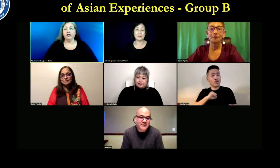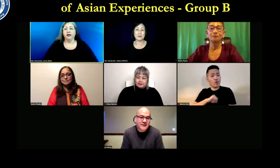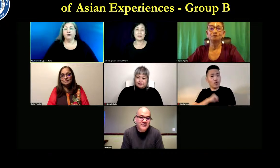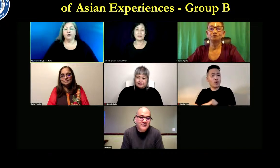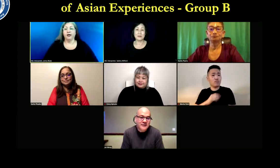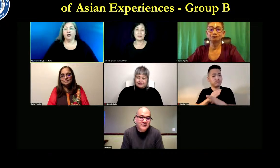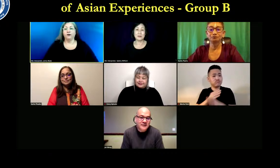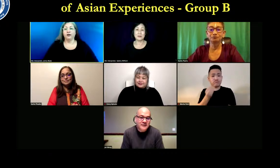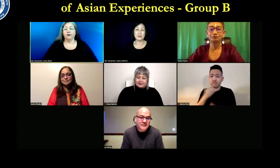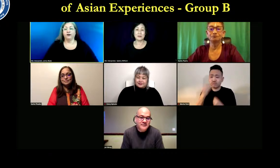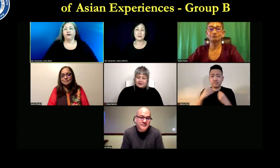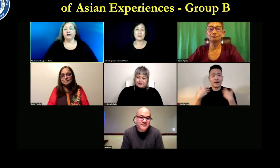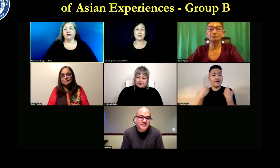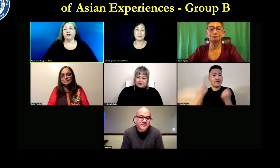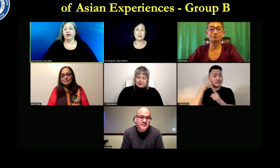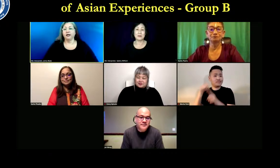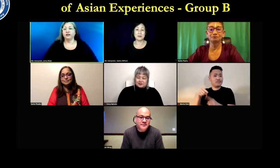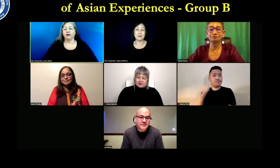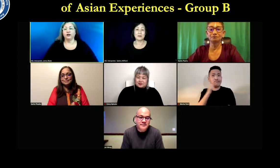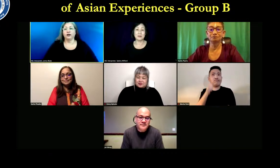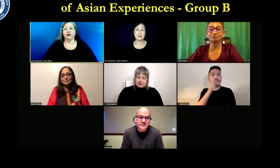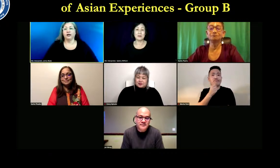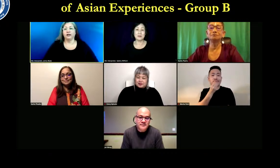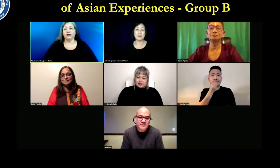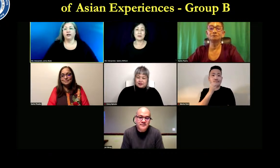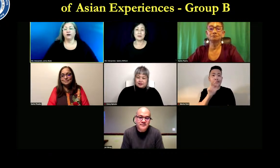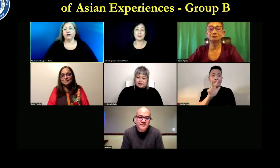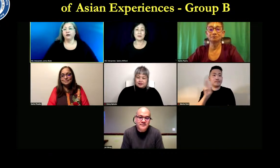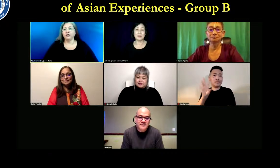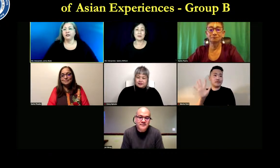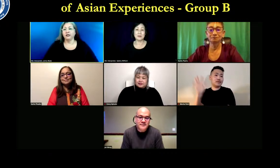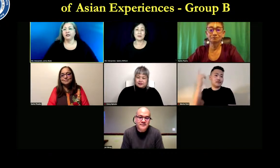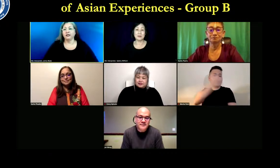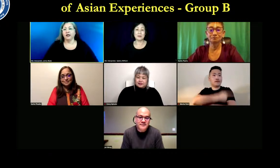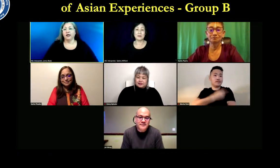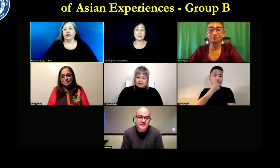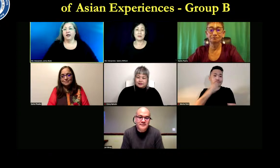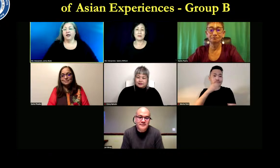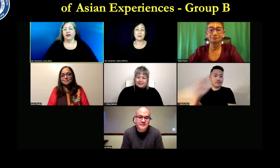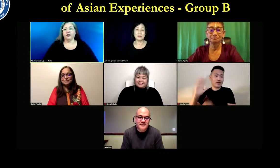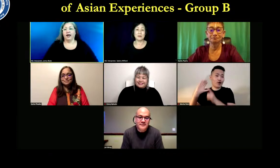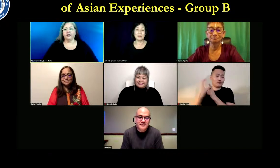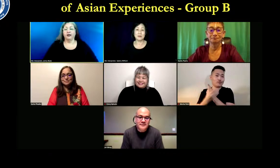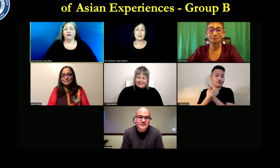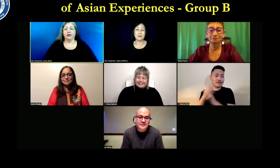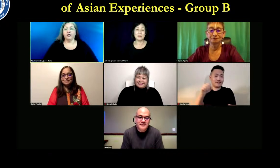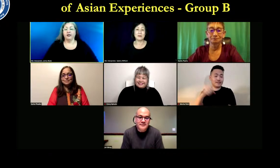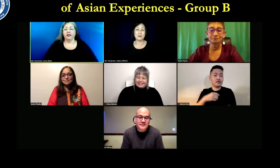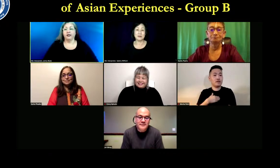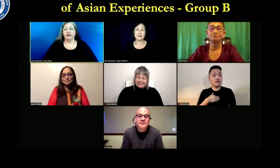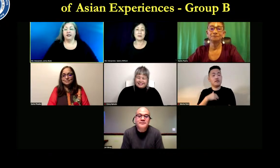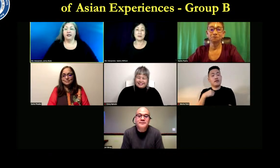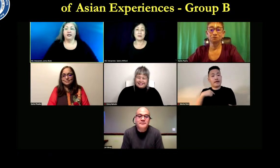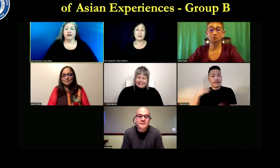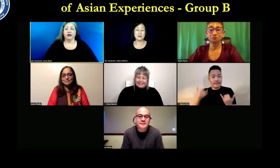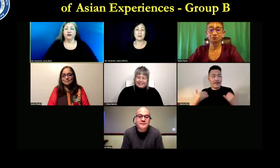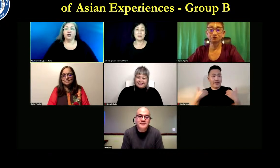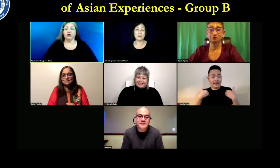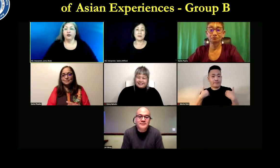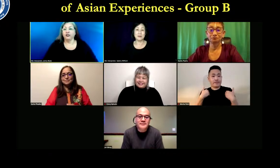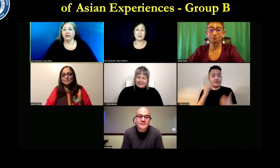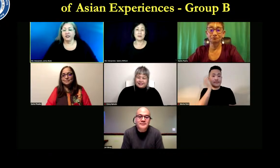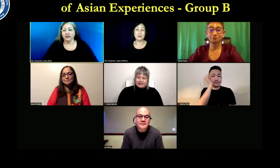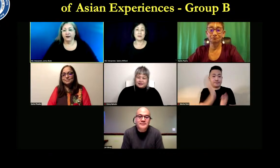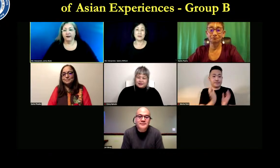can be helpful in preventing cancer and other illnesses. And I think we eat it in the